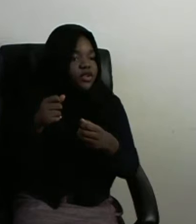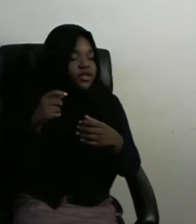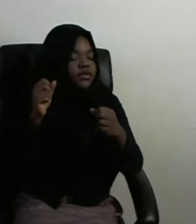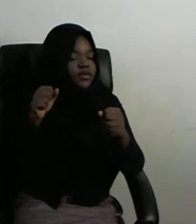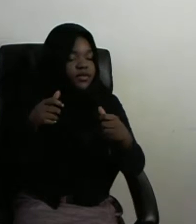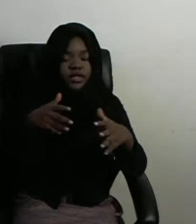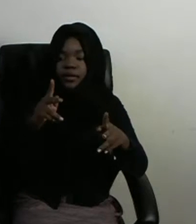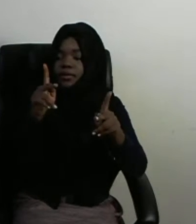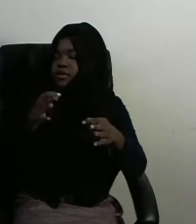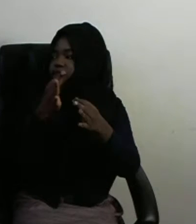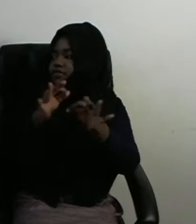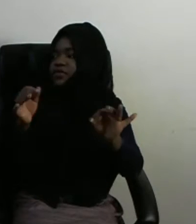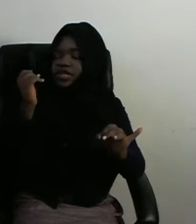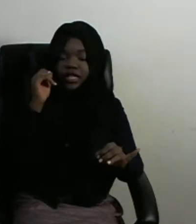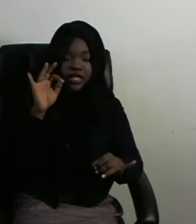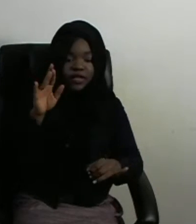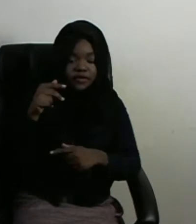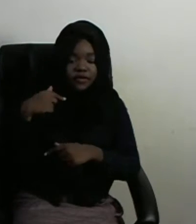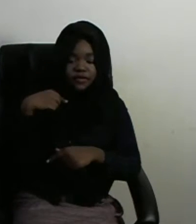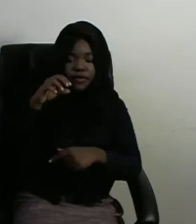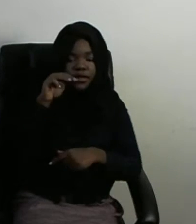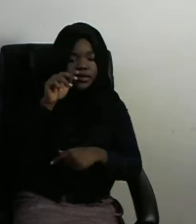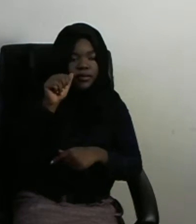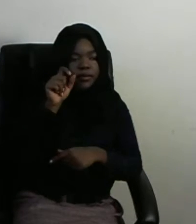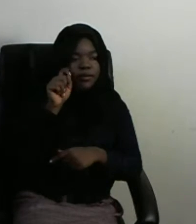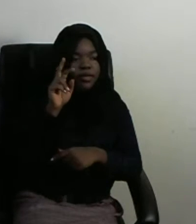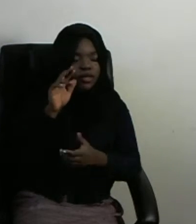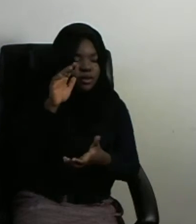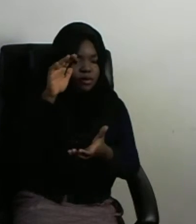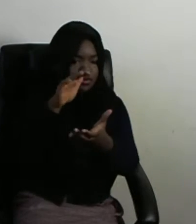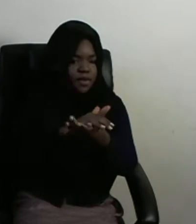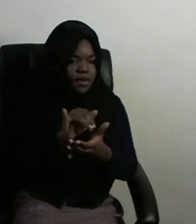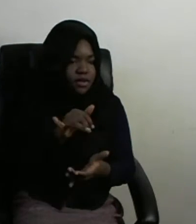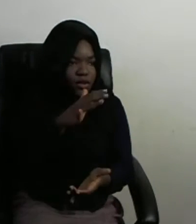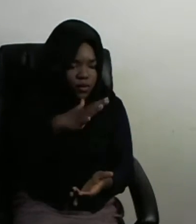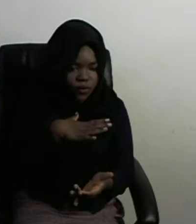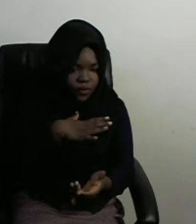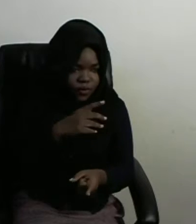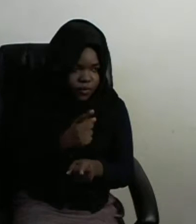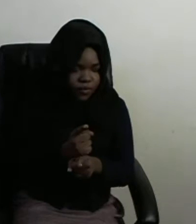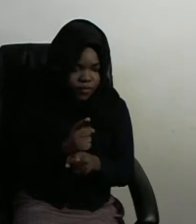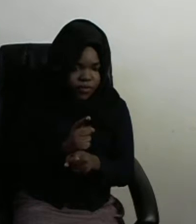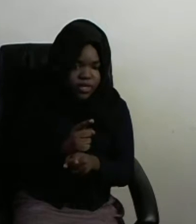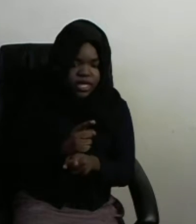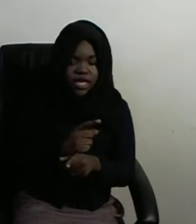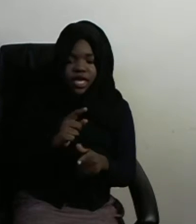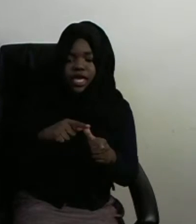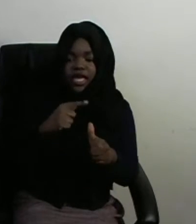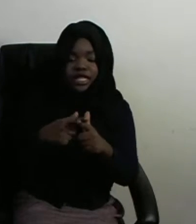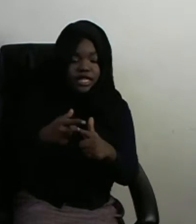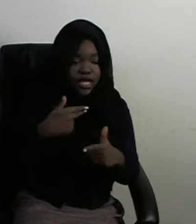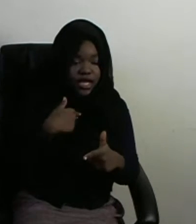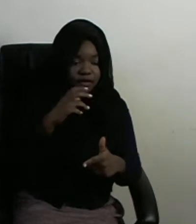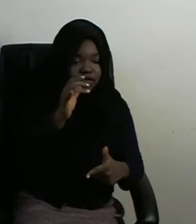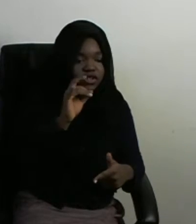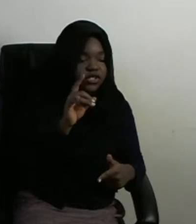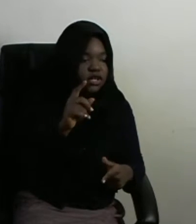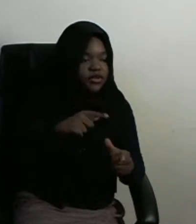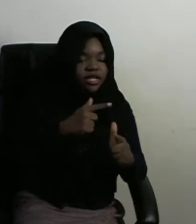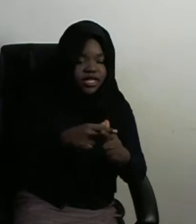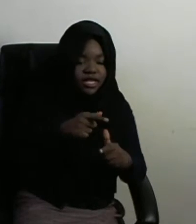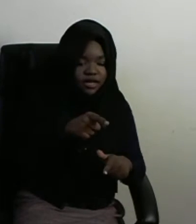free, if the master marries the lady, right, and she begets a child,